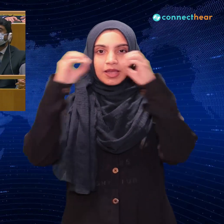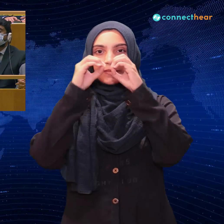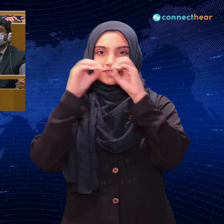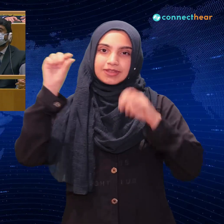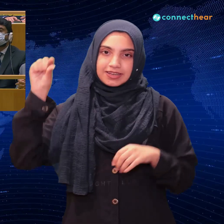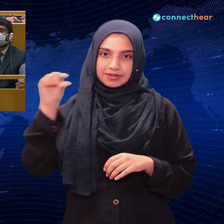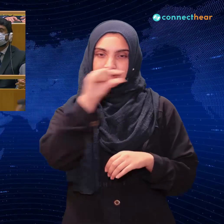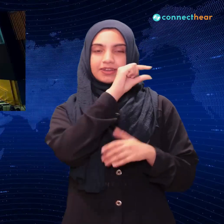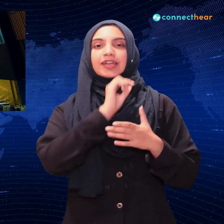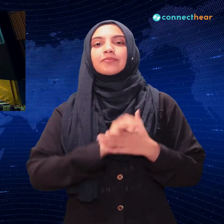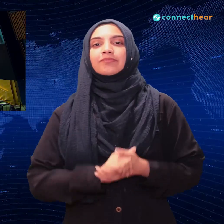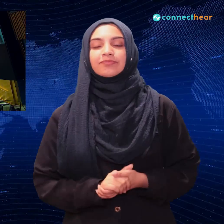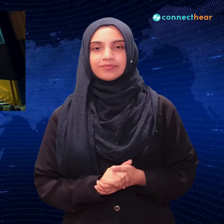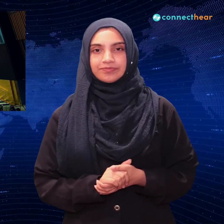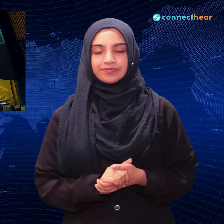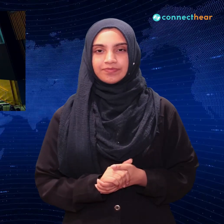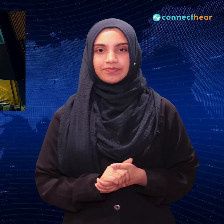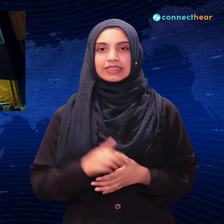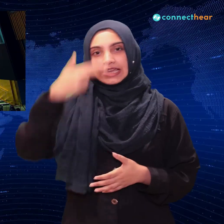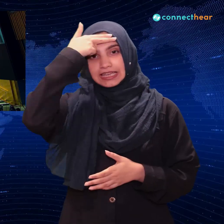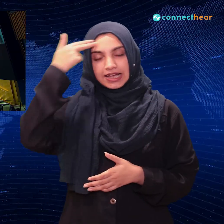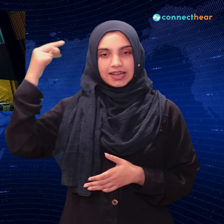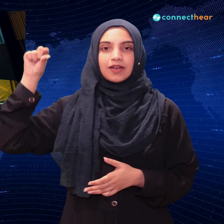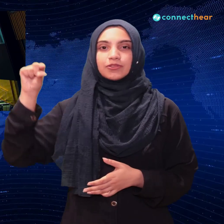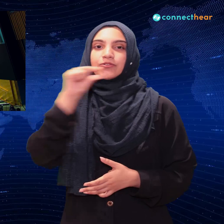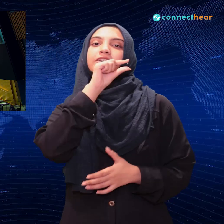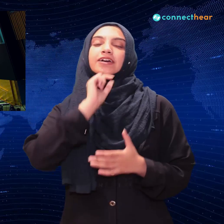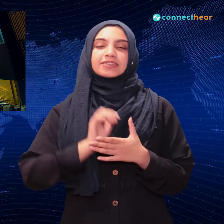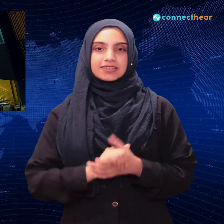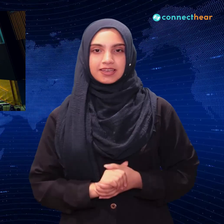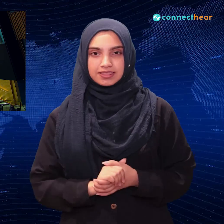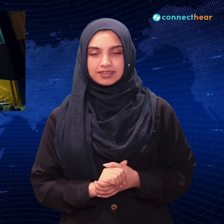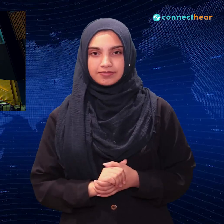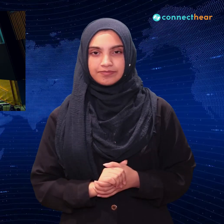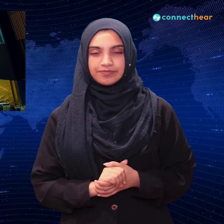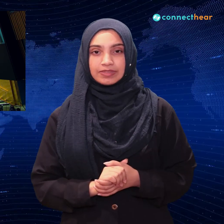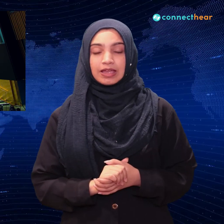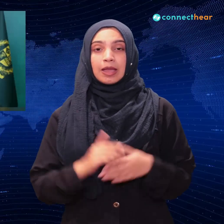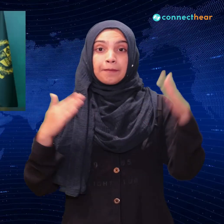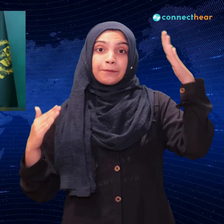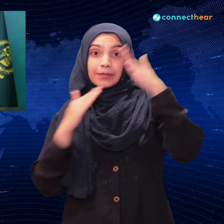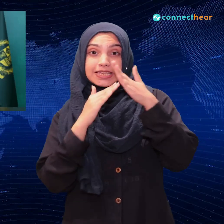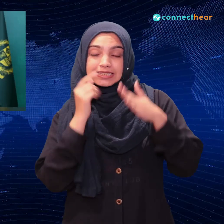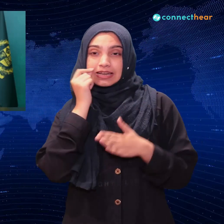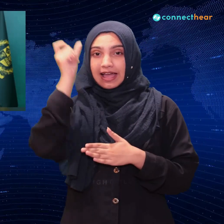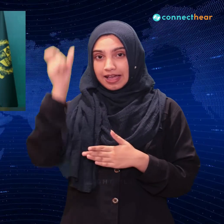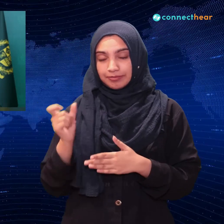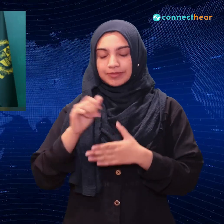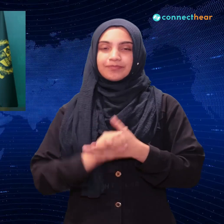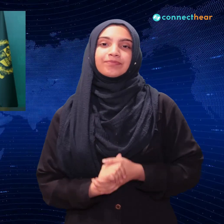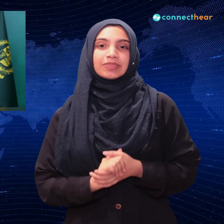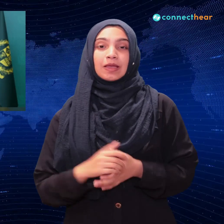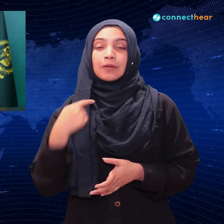Bismillah ar-Rahman ar-Rahim. Iyyaka na'budu wa iyyaka nasta'in. Mr. President, I